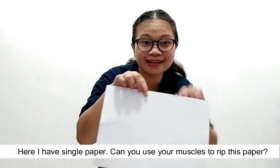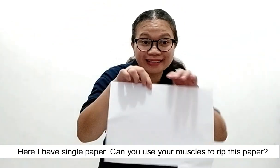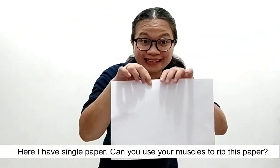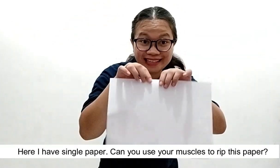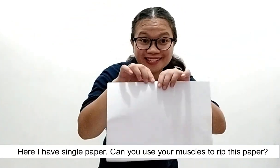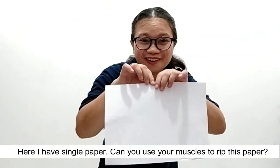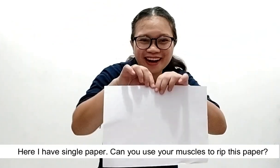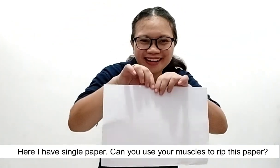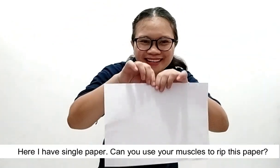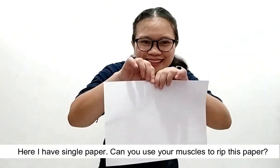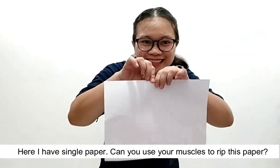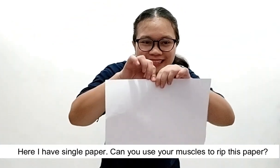let's try it